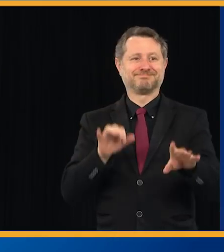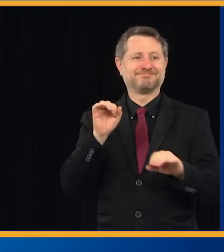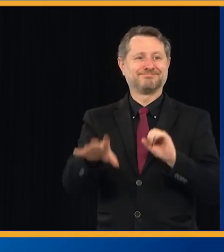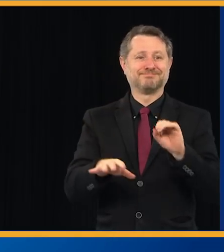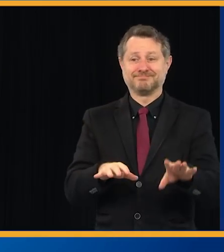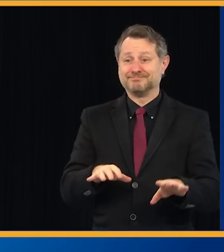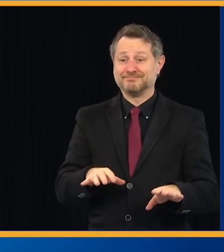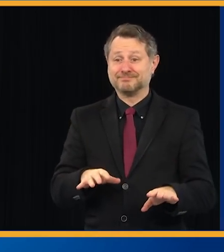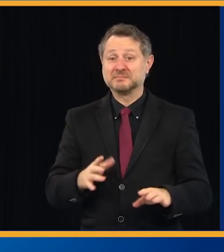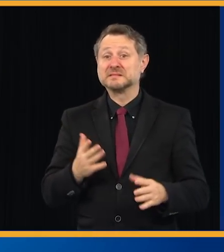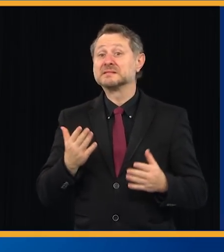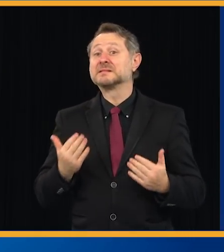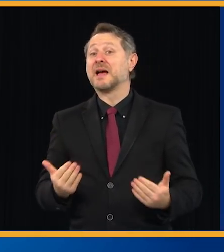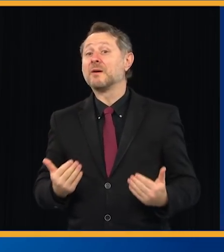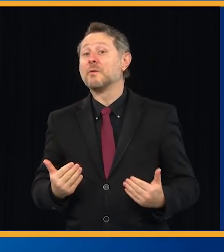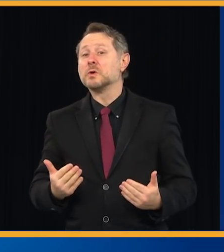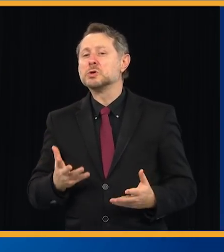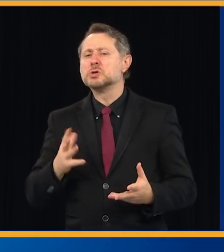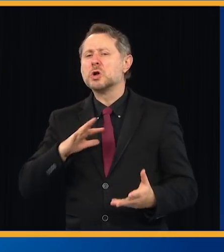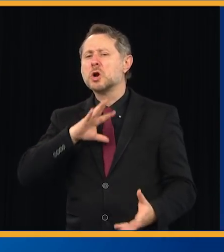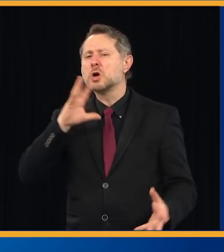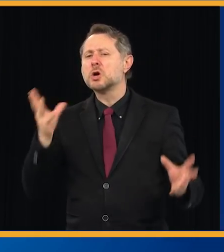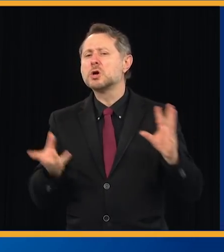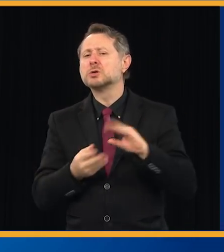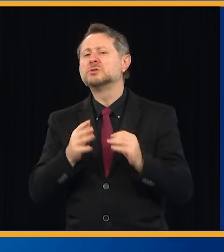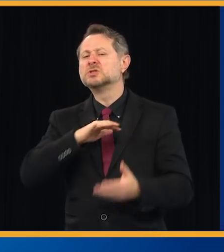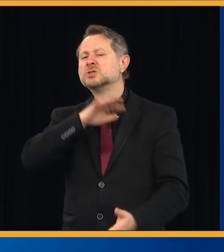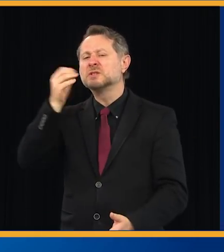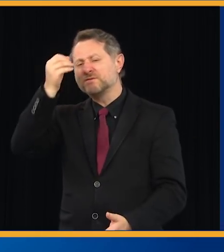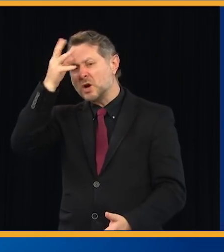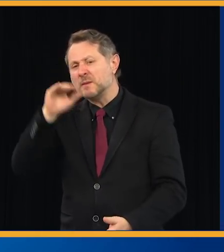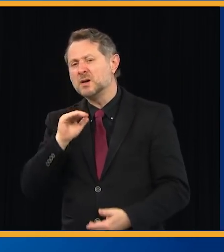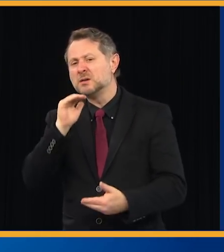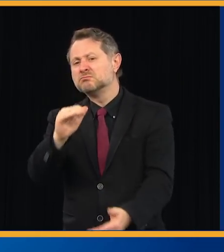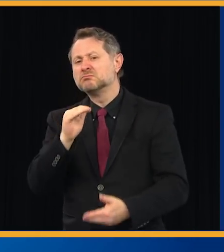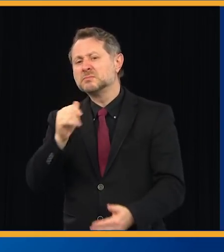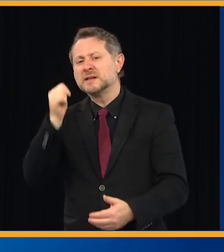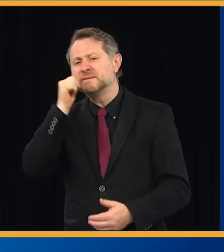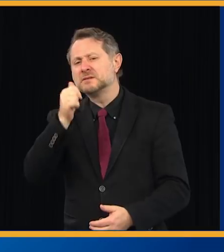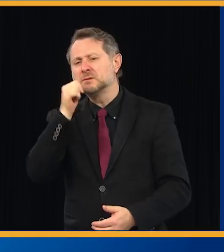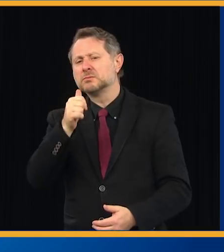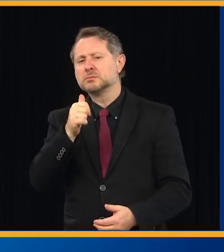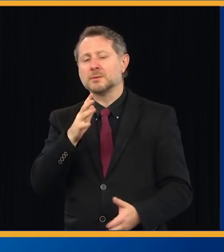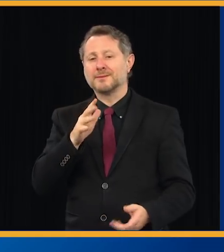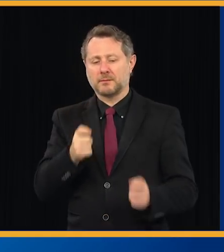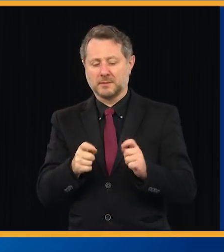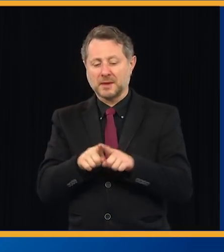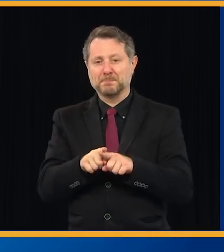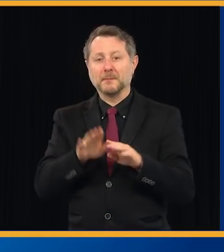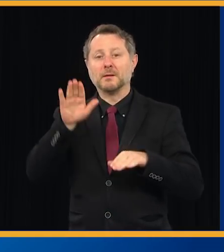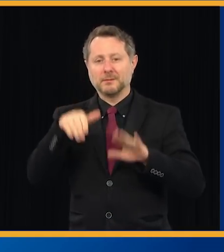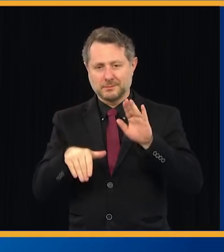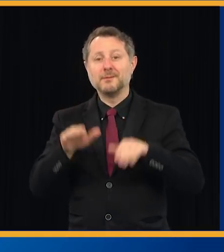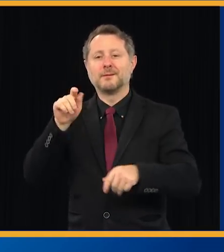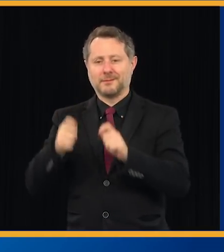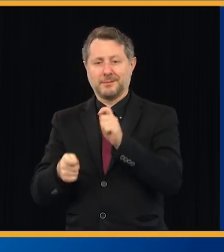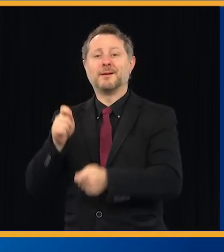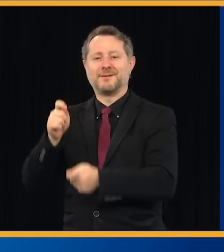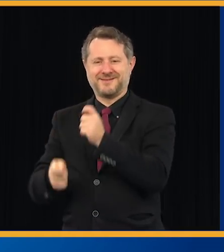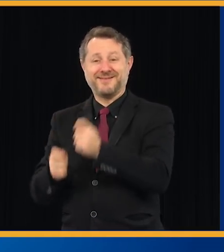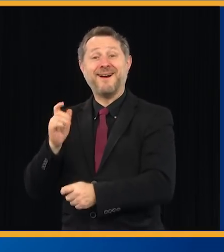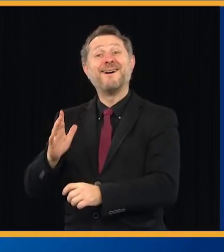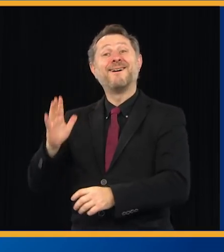now coming out that changes what we believed or what we were told happens almost on a daily